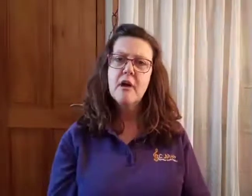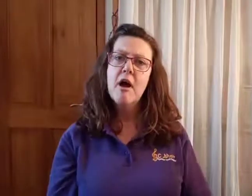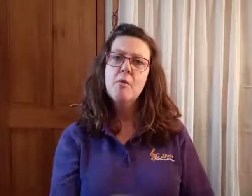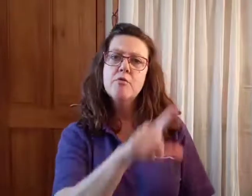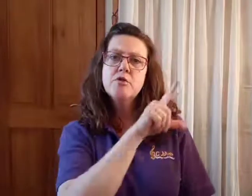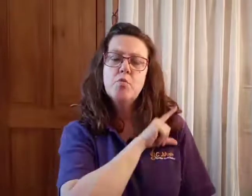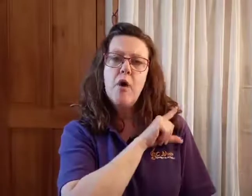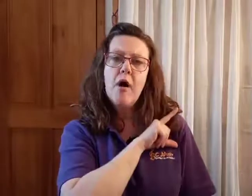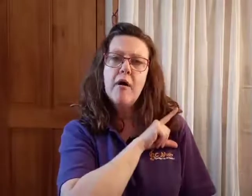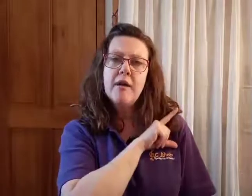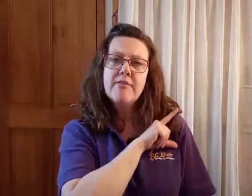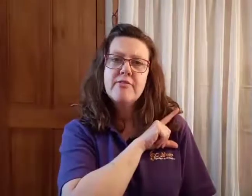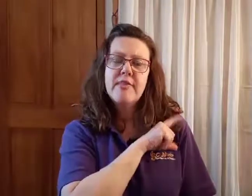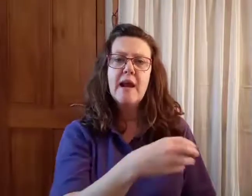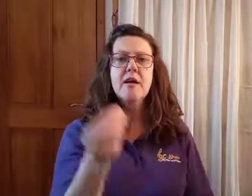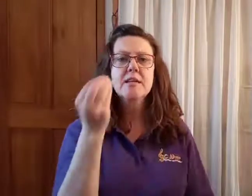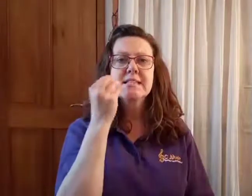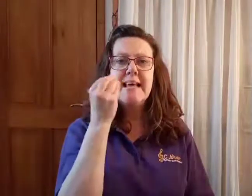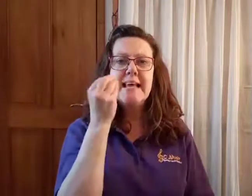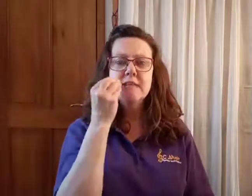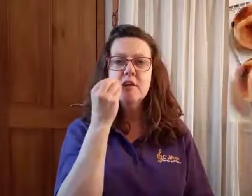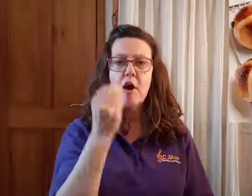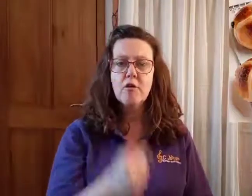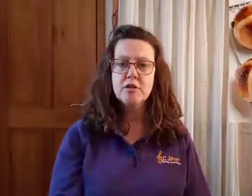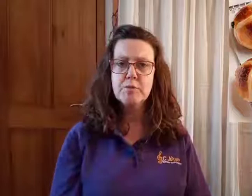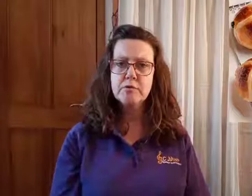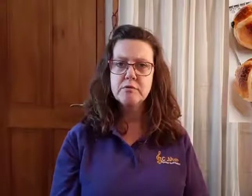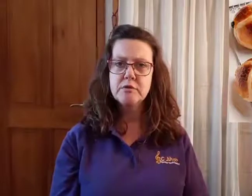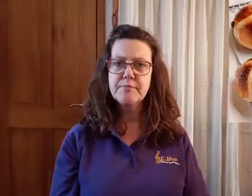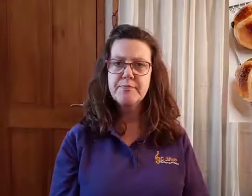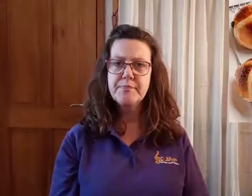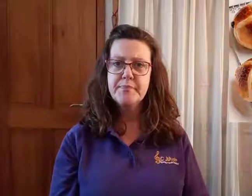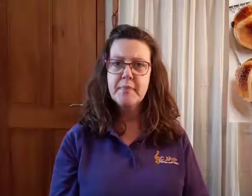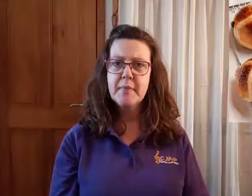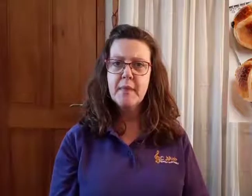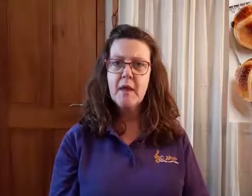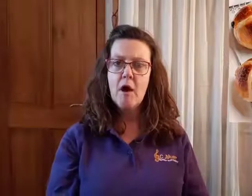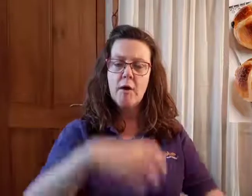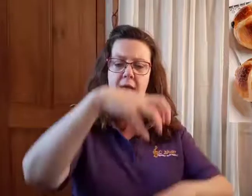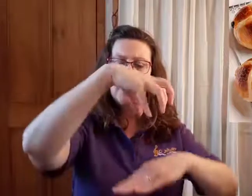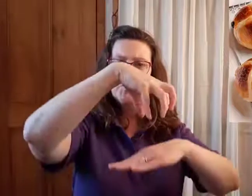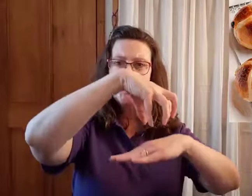I wonder why they like to eat hot cross buns. On each